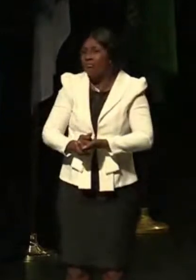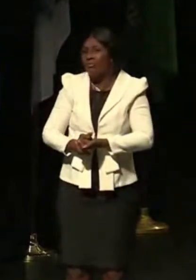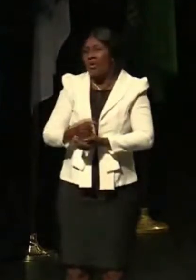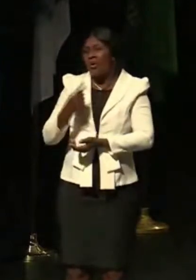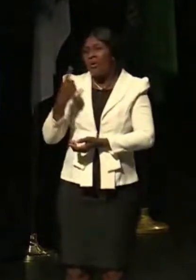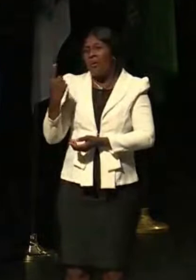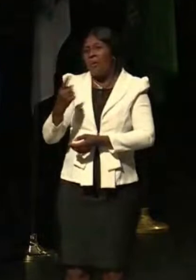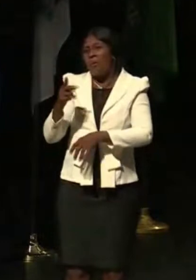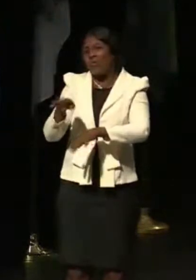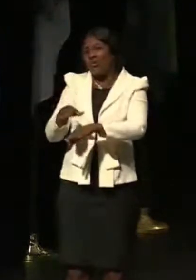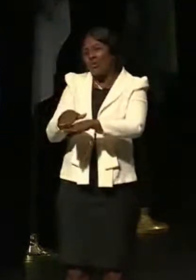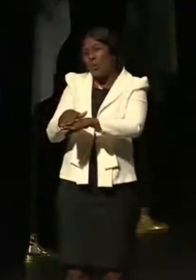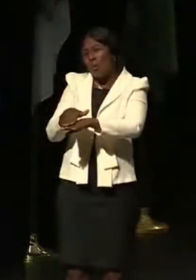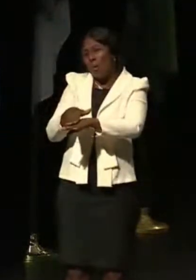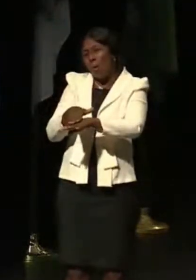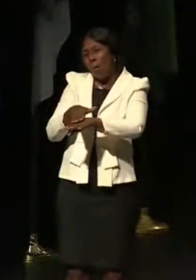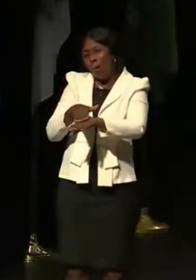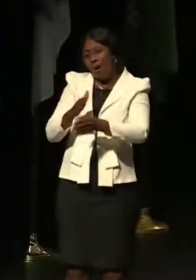going backwards.